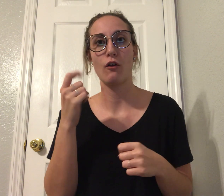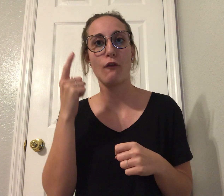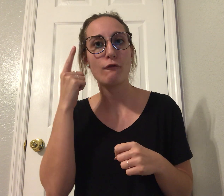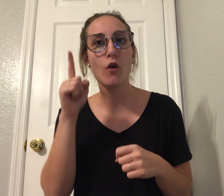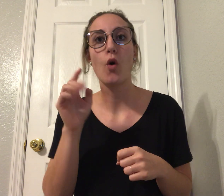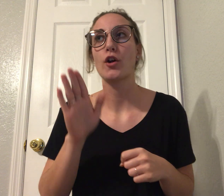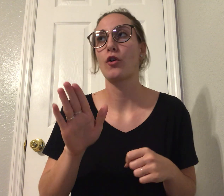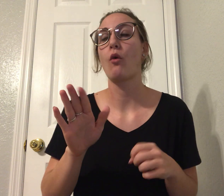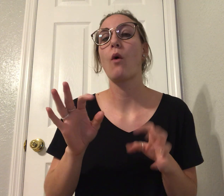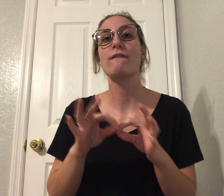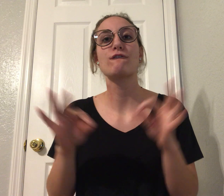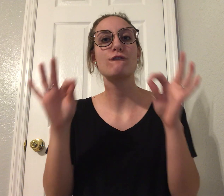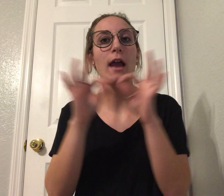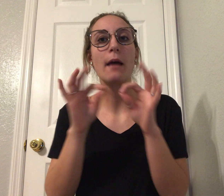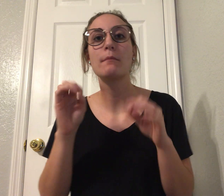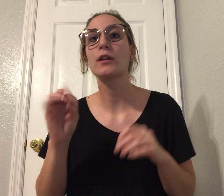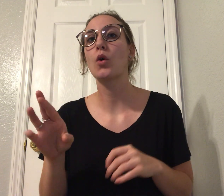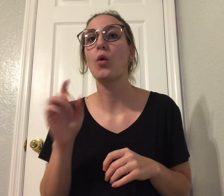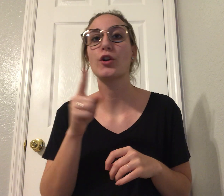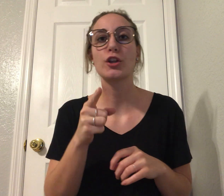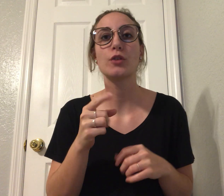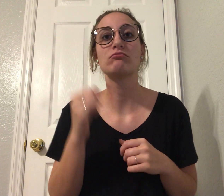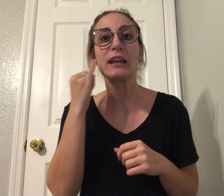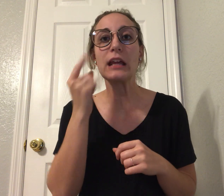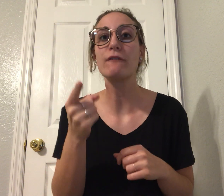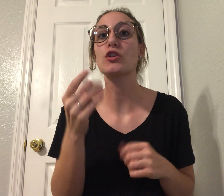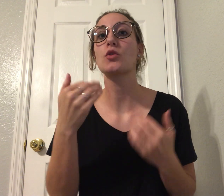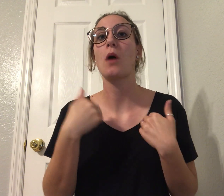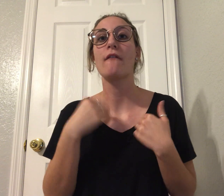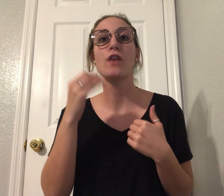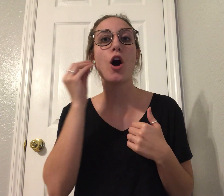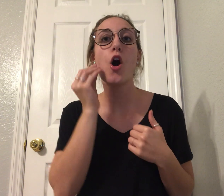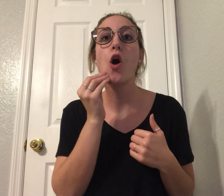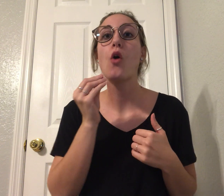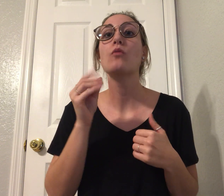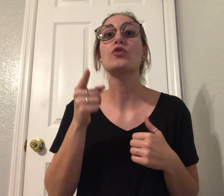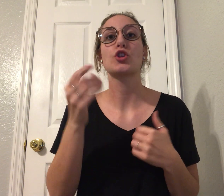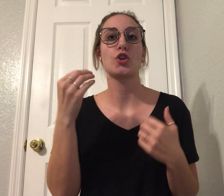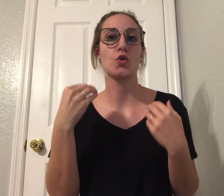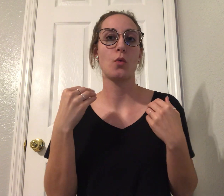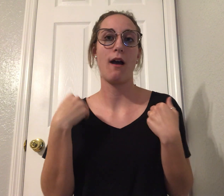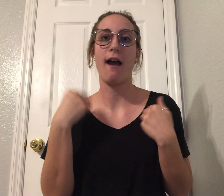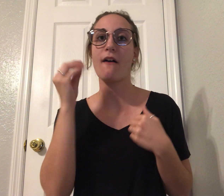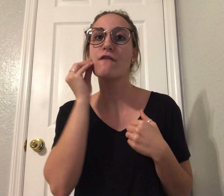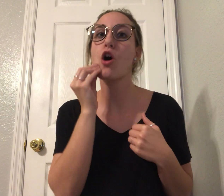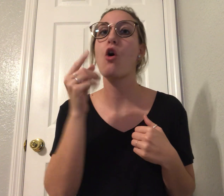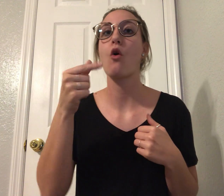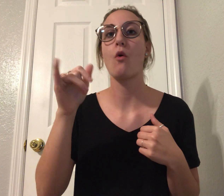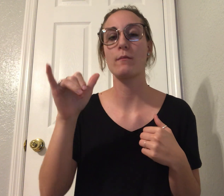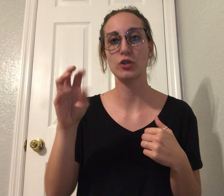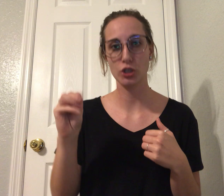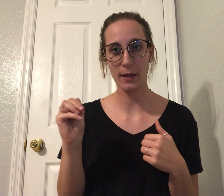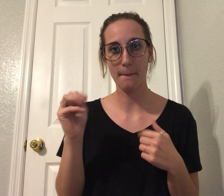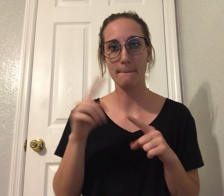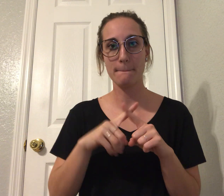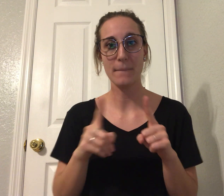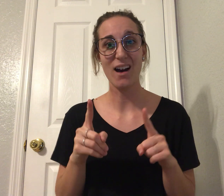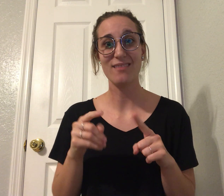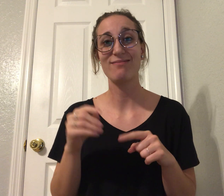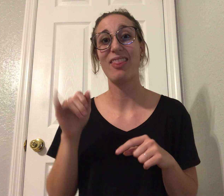gym can be just space on the floor. Space on the floor to do many of the things I'm going to